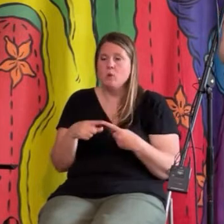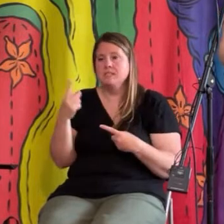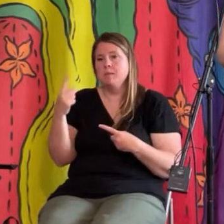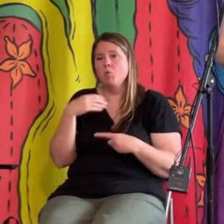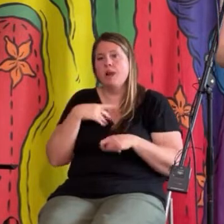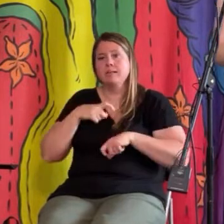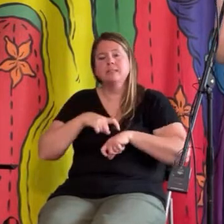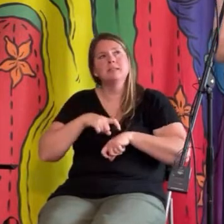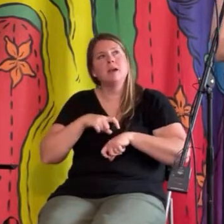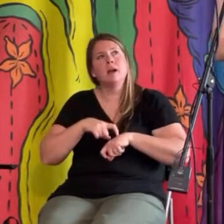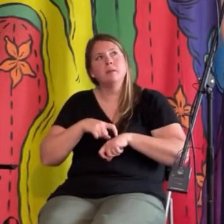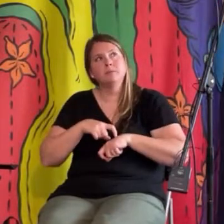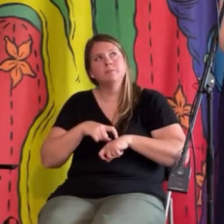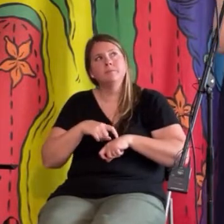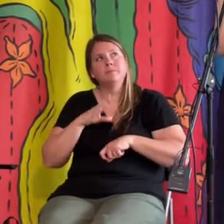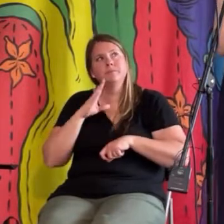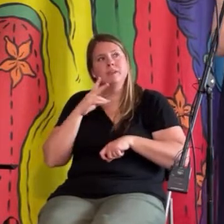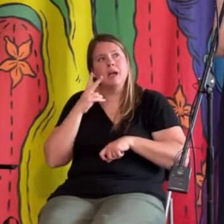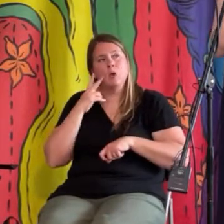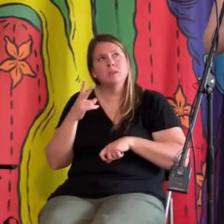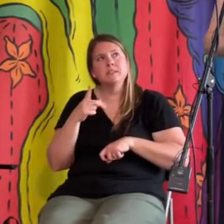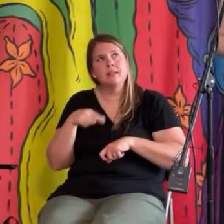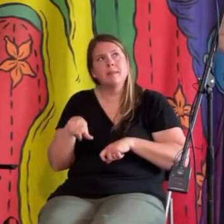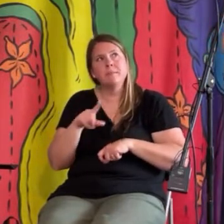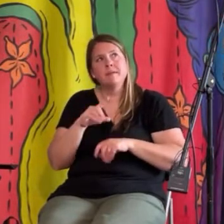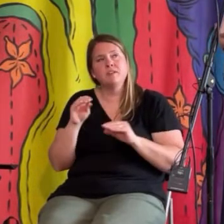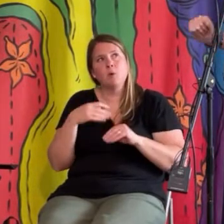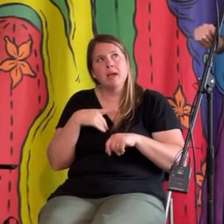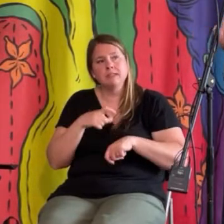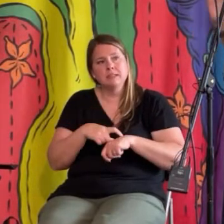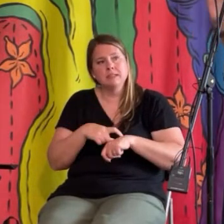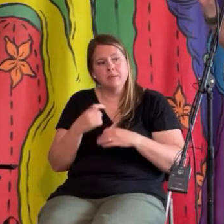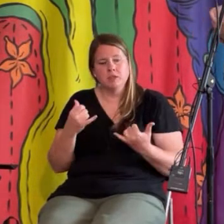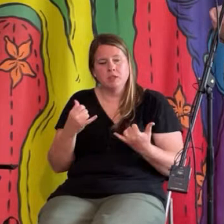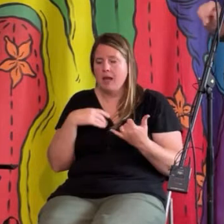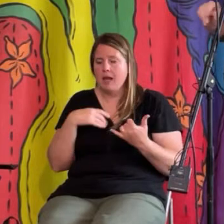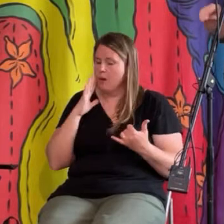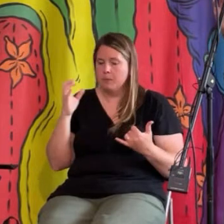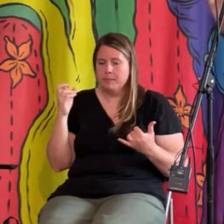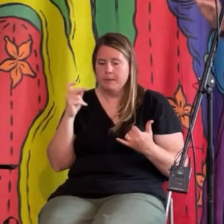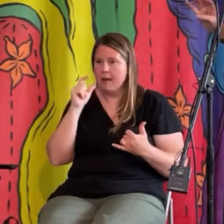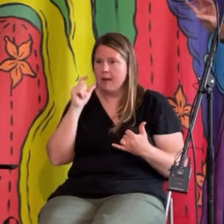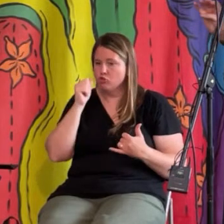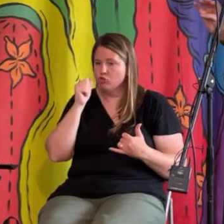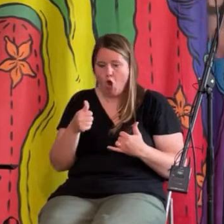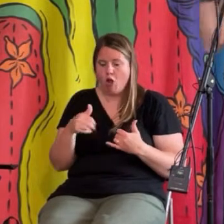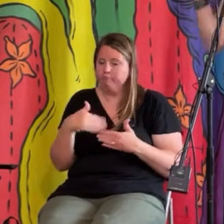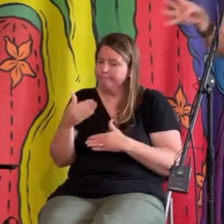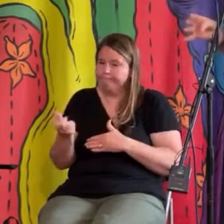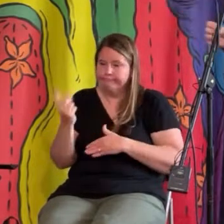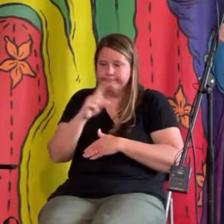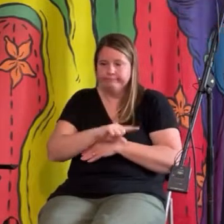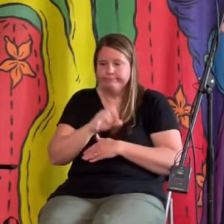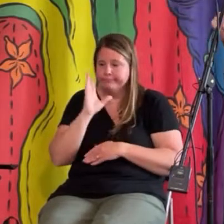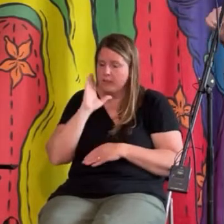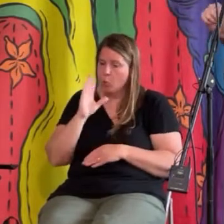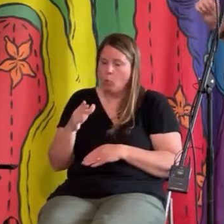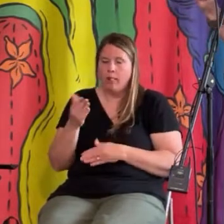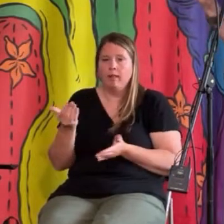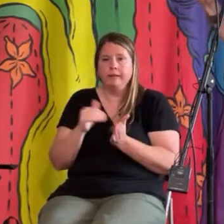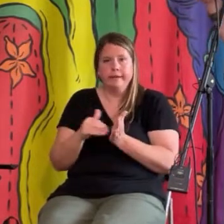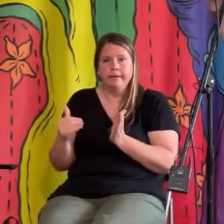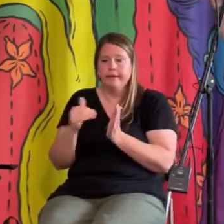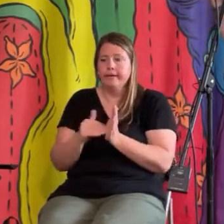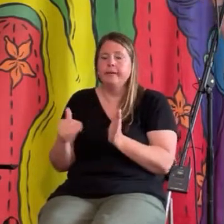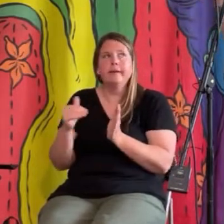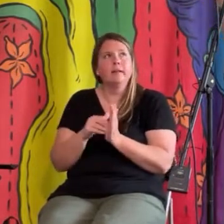time, I'll see them then. And if nobody has time today, I'll come back tomorrow. And if nobody has time tomorrow, I'll come the next day." And this is